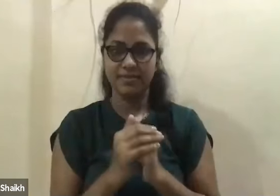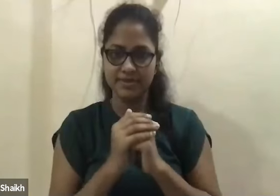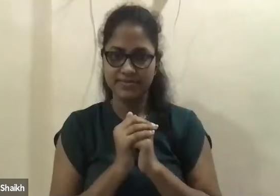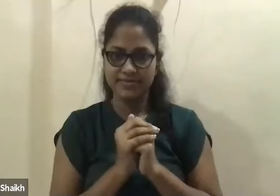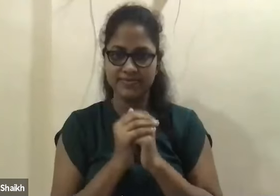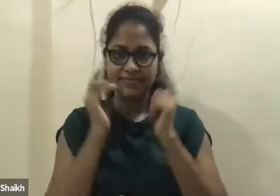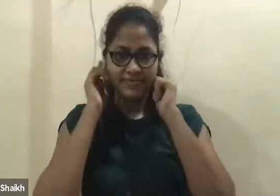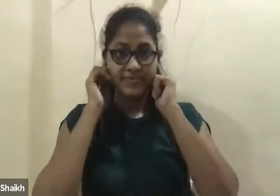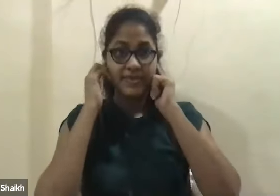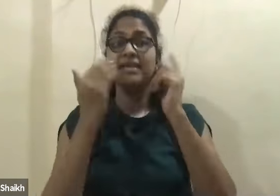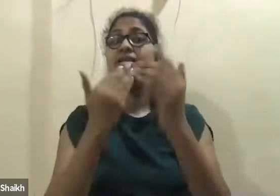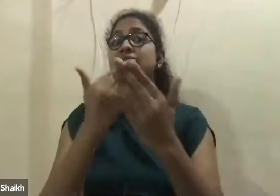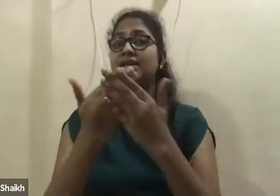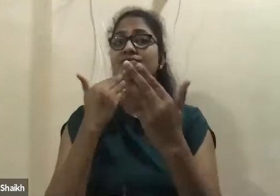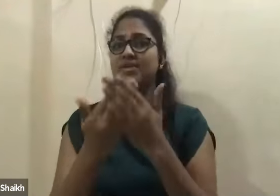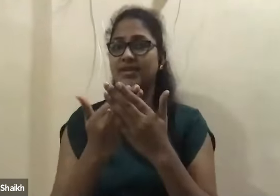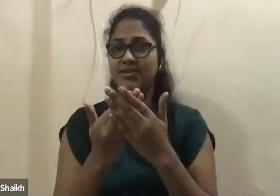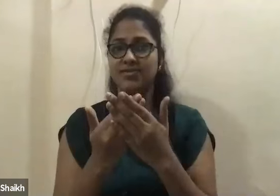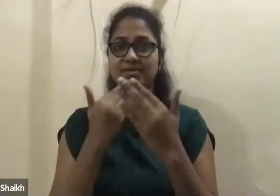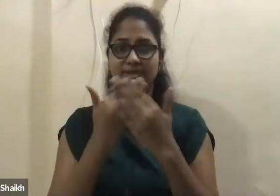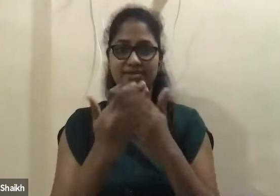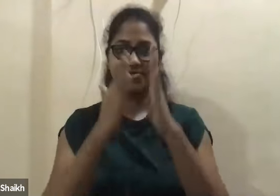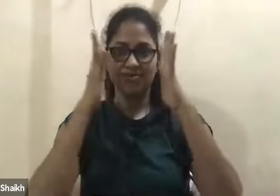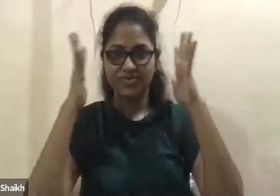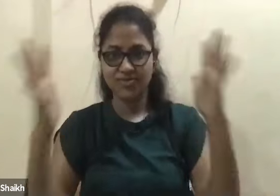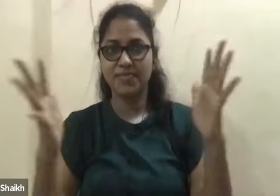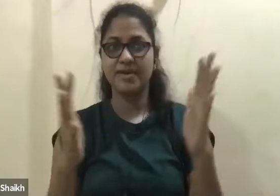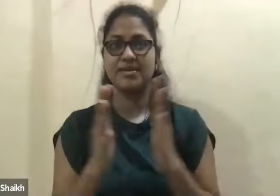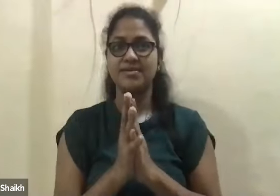Thank you so much. much. Thank you. Thank Thank you, you so Jazz. much. Thank For you. Thank thinking you. of me.